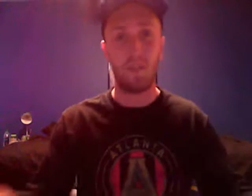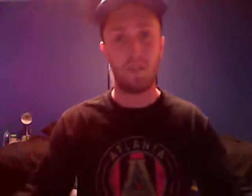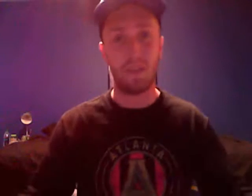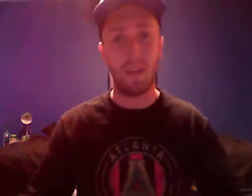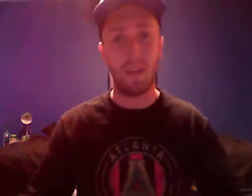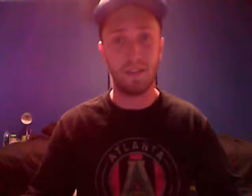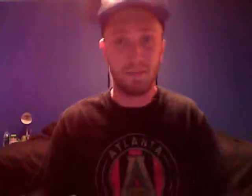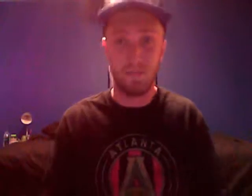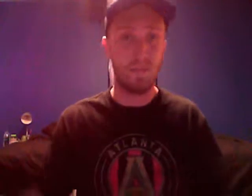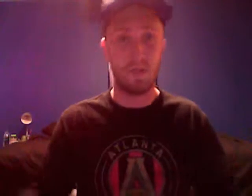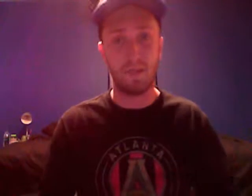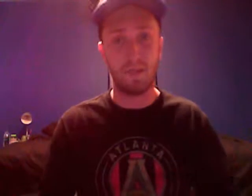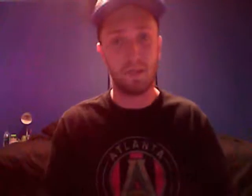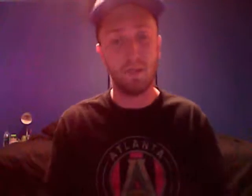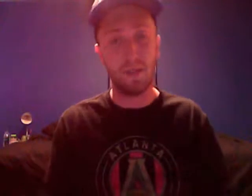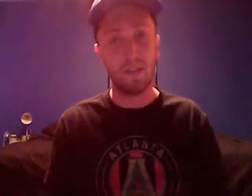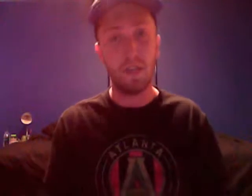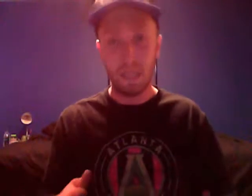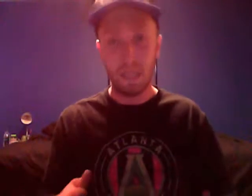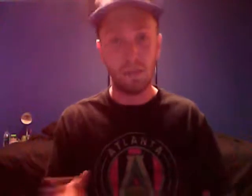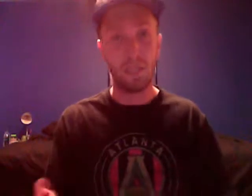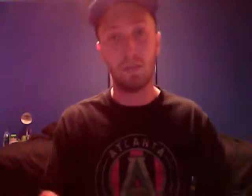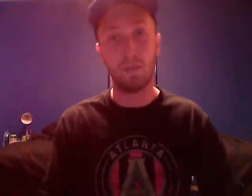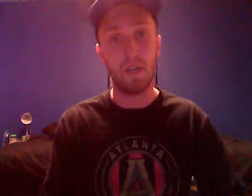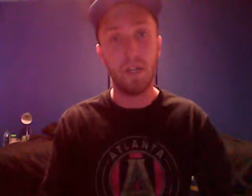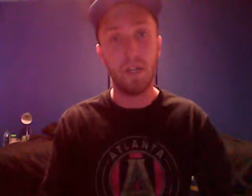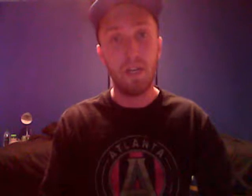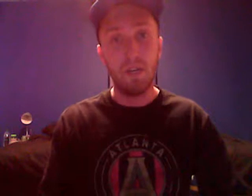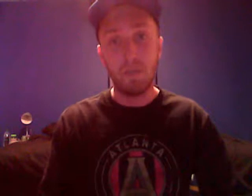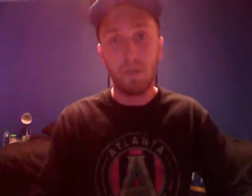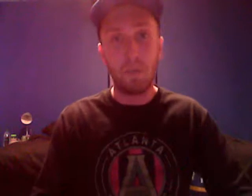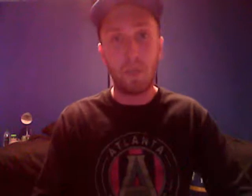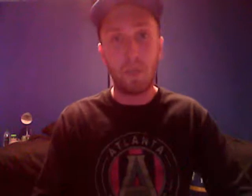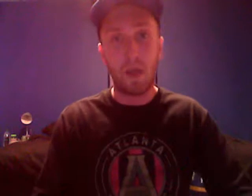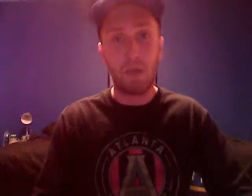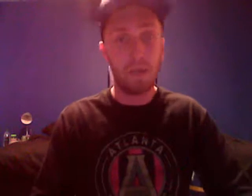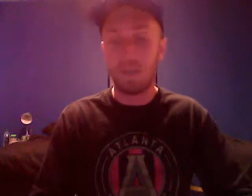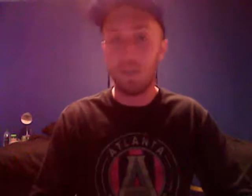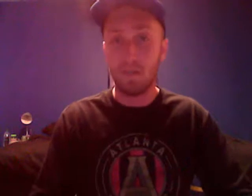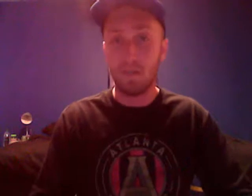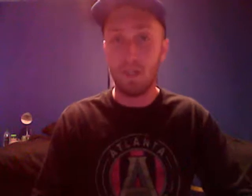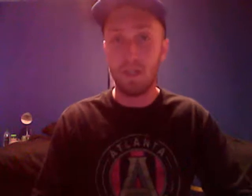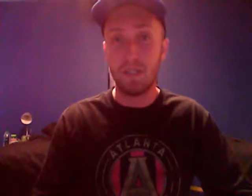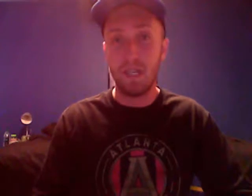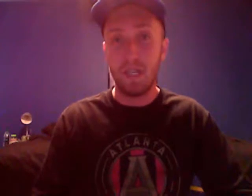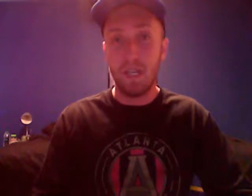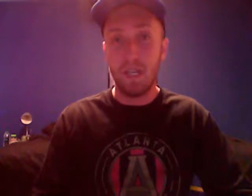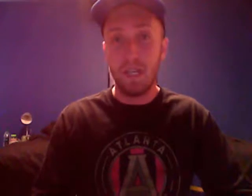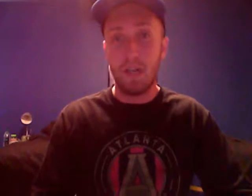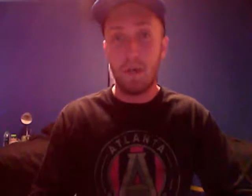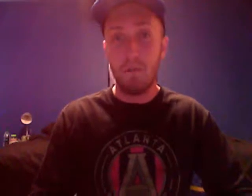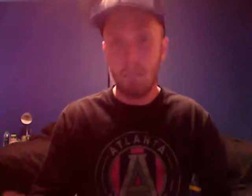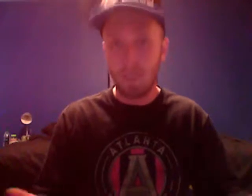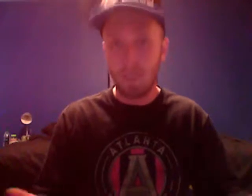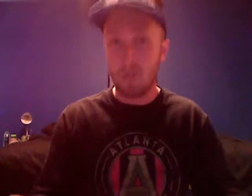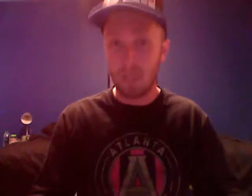jokes like that because sometimes it can be funny if the timing's right. But I'm not a conspiracy theorist. But there seems